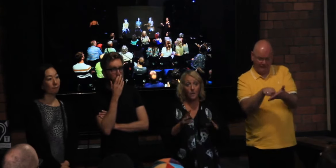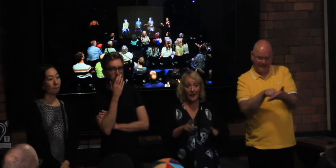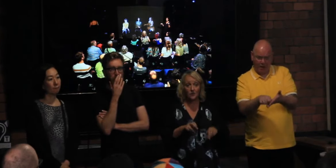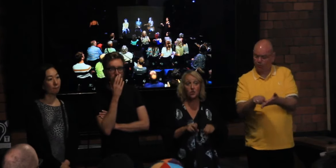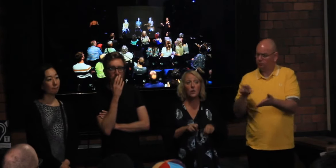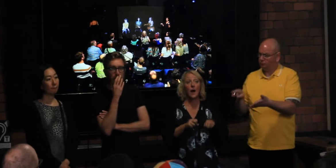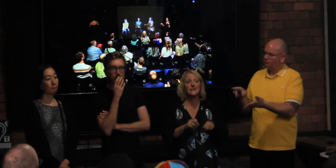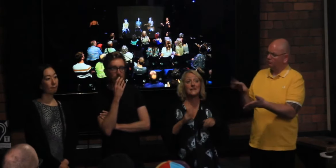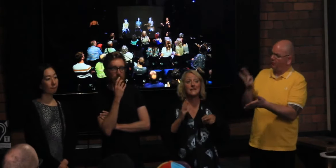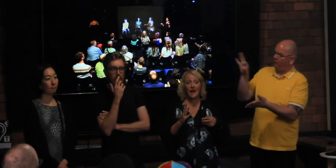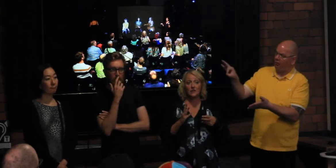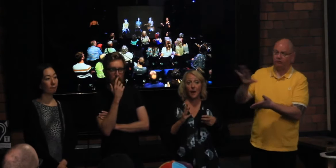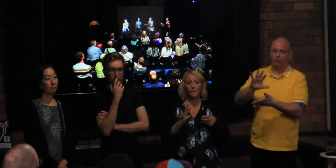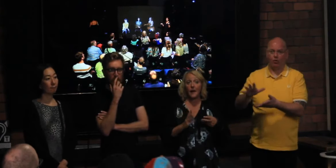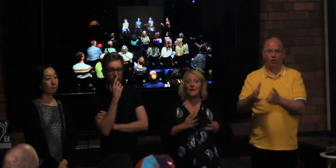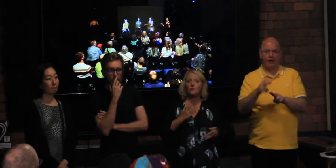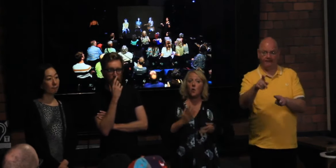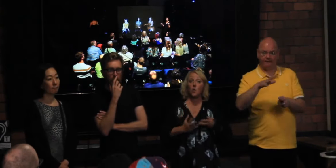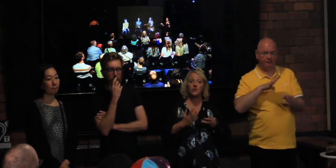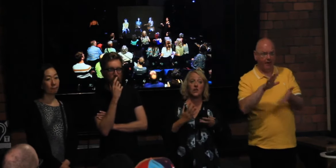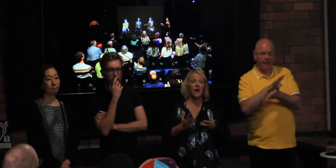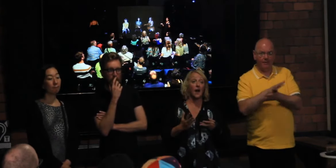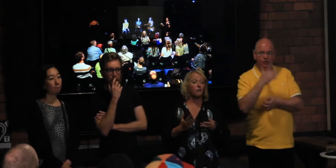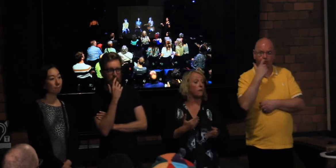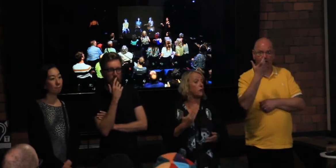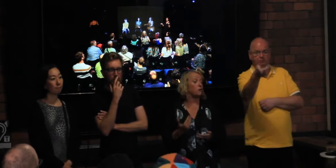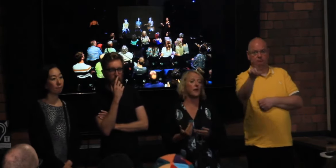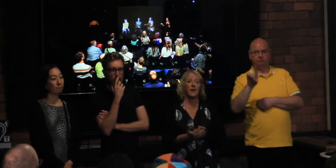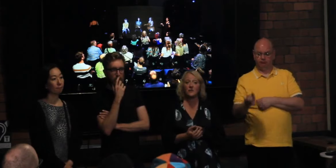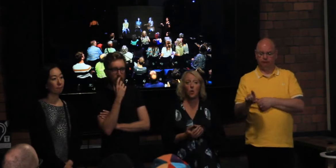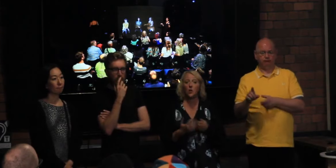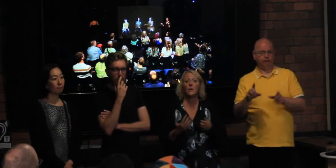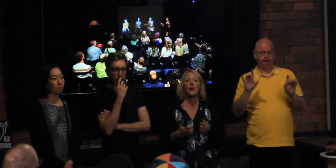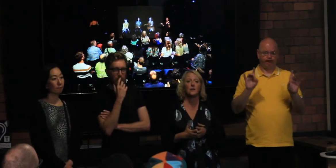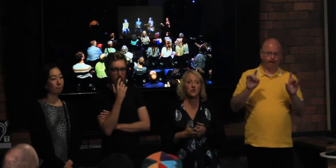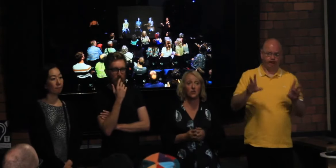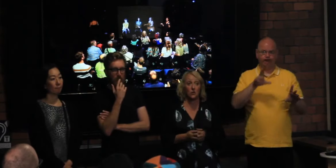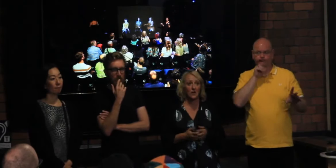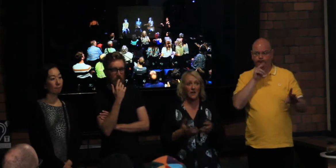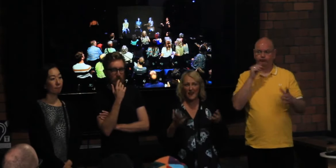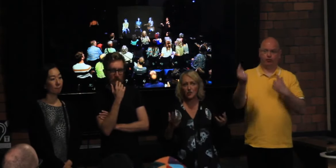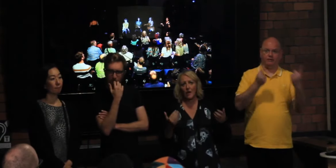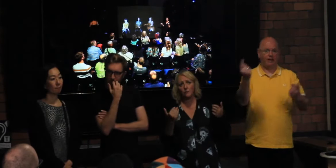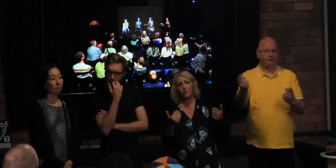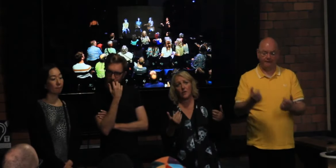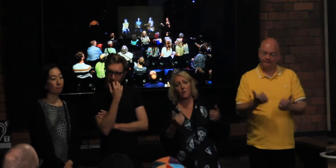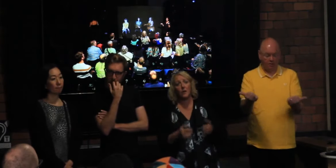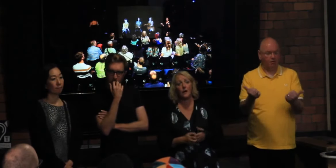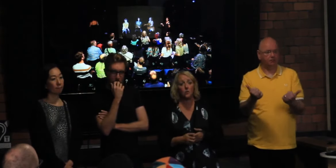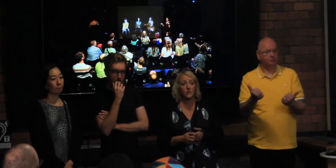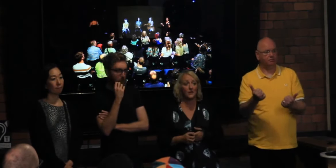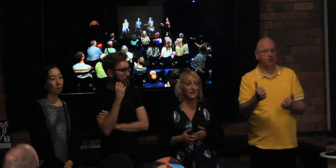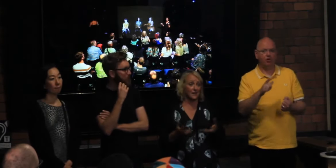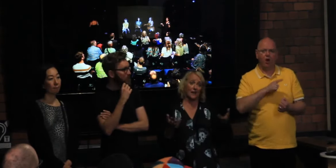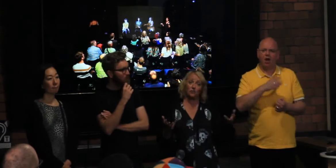or please do come and stand up and give your question live if you feel that's what you would like to do. That's great for the